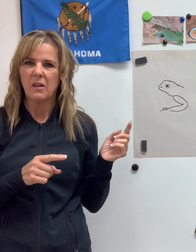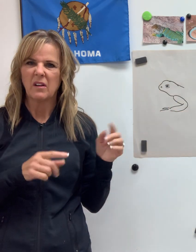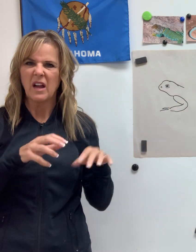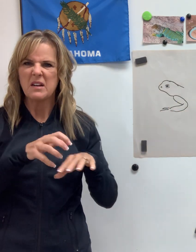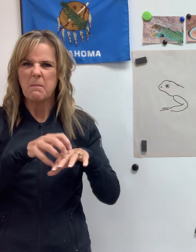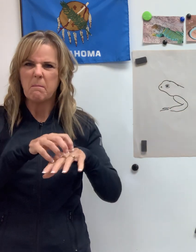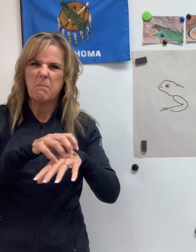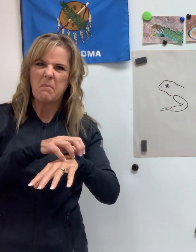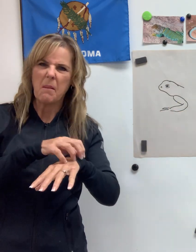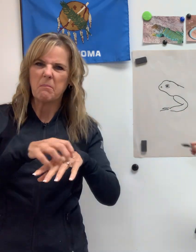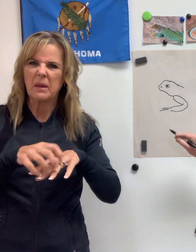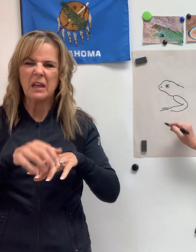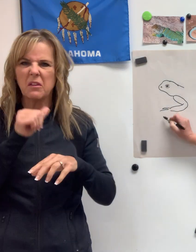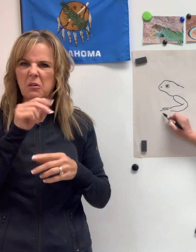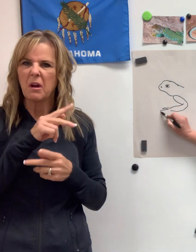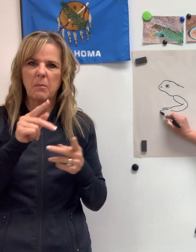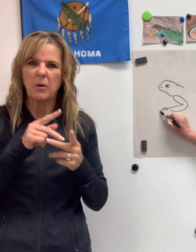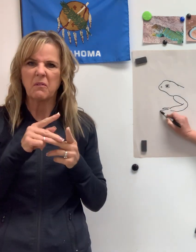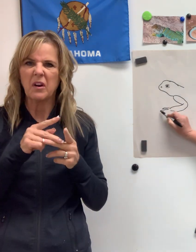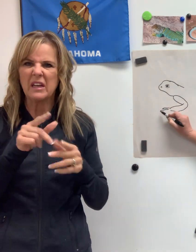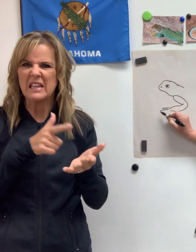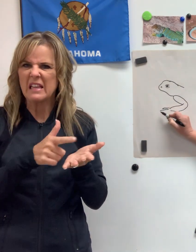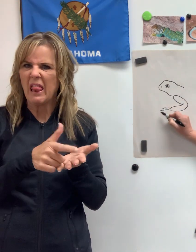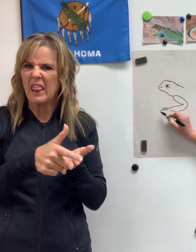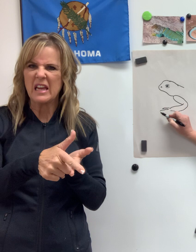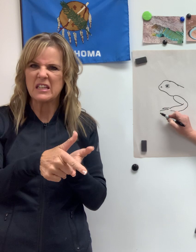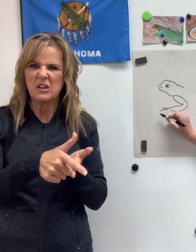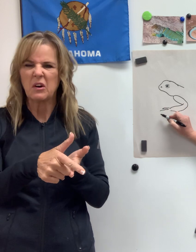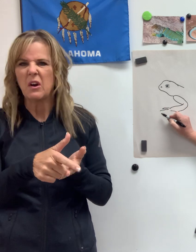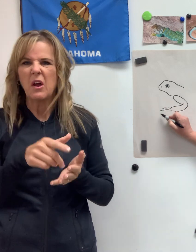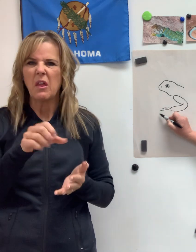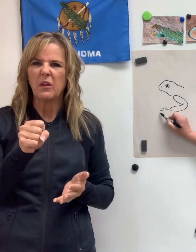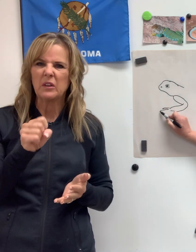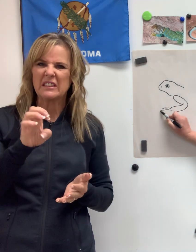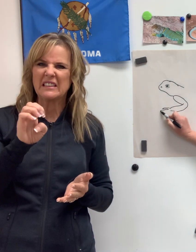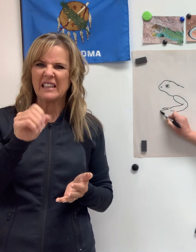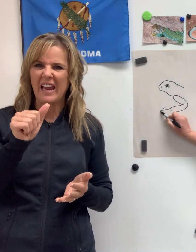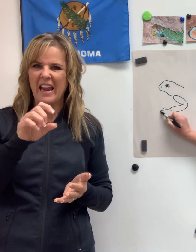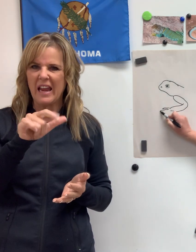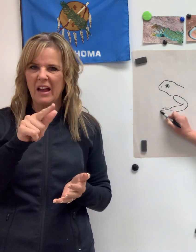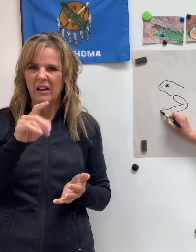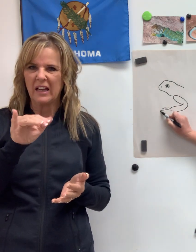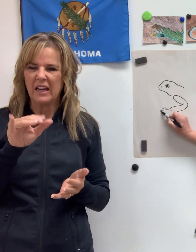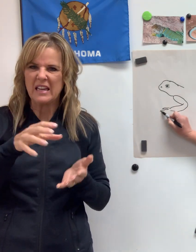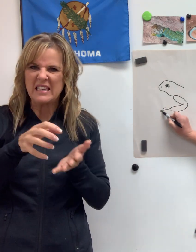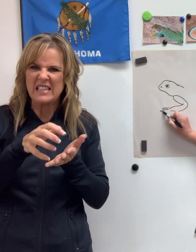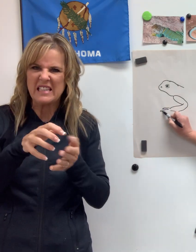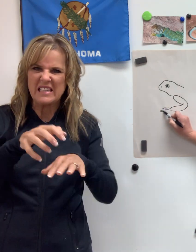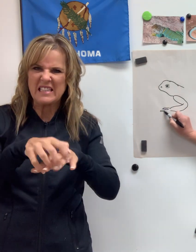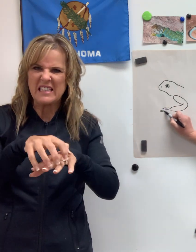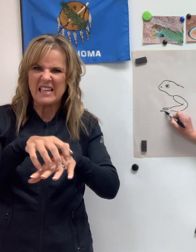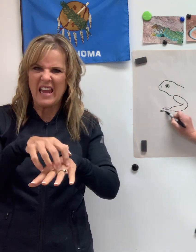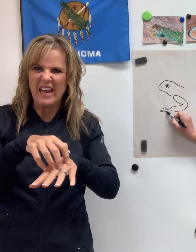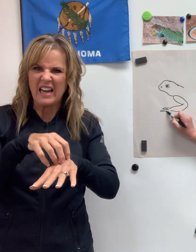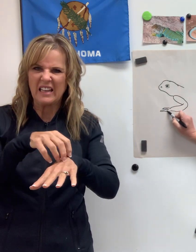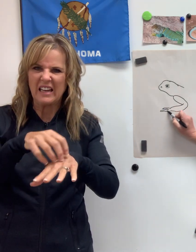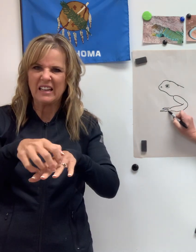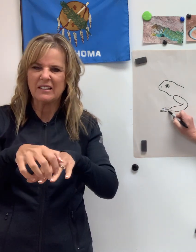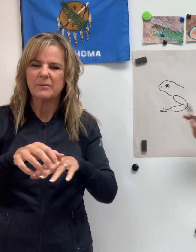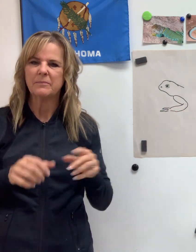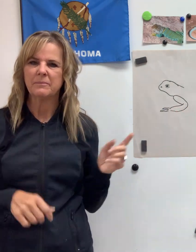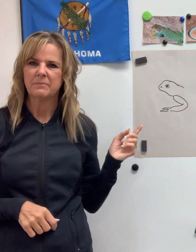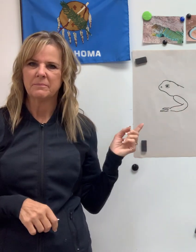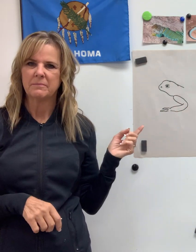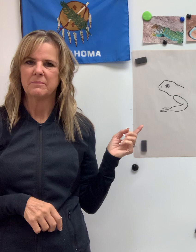bumpy. They're definitely not perfect. He's a lizard. They're scaly, bumpy, not perfectly smooth or anything. Look, I'm gonna come